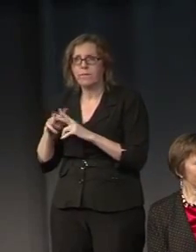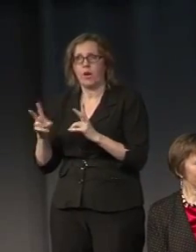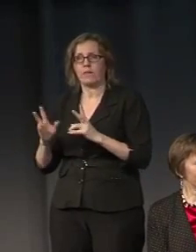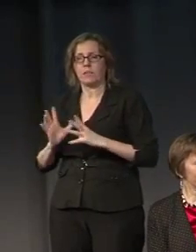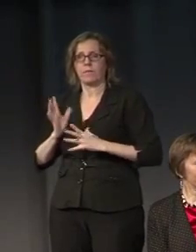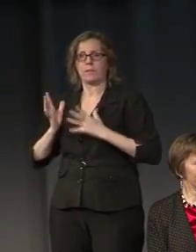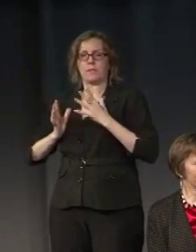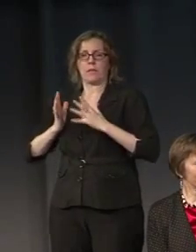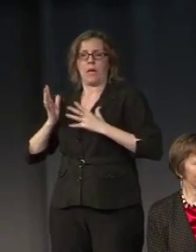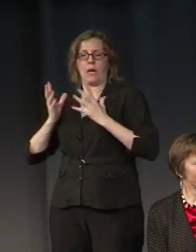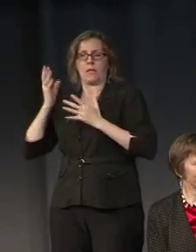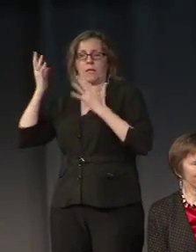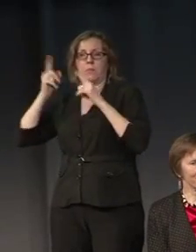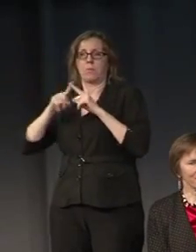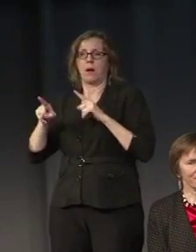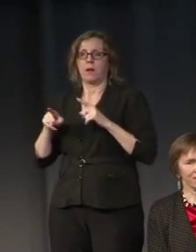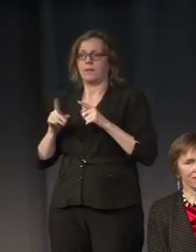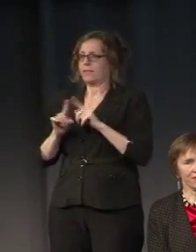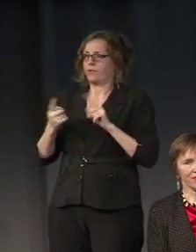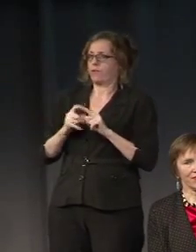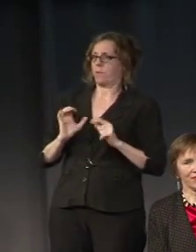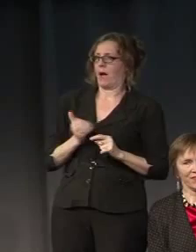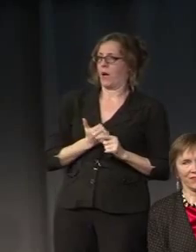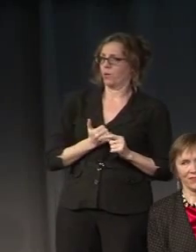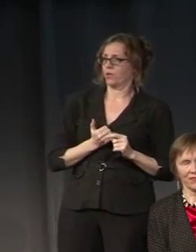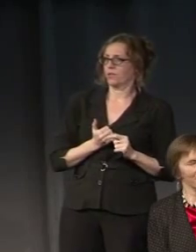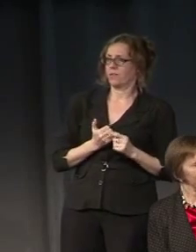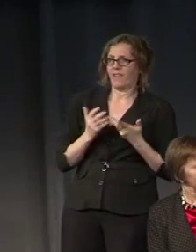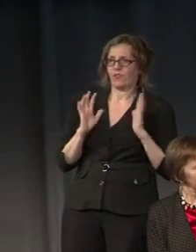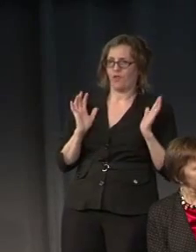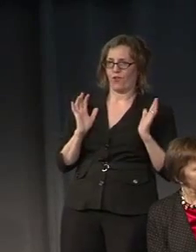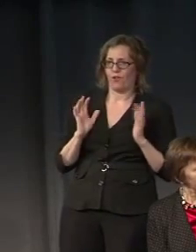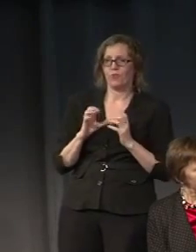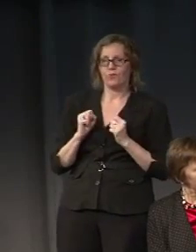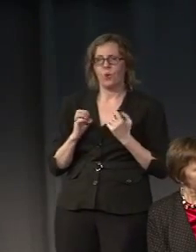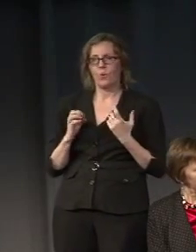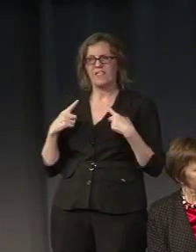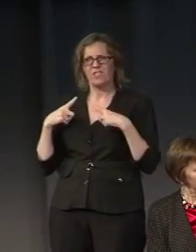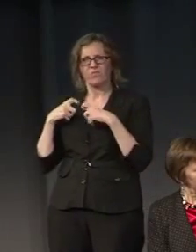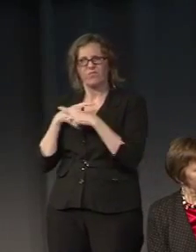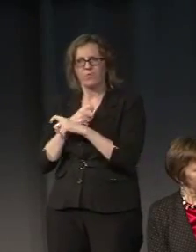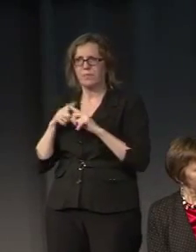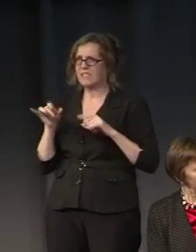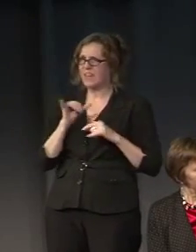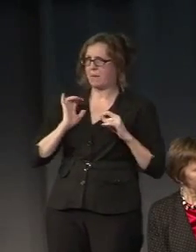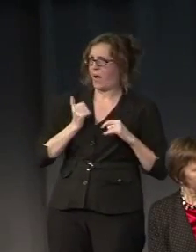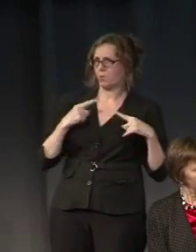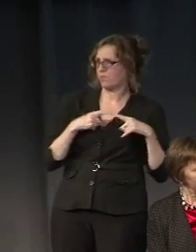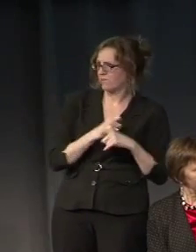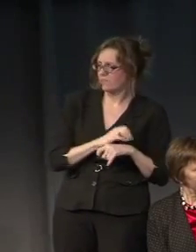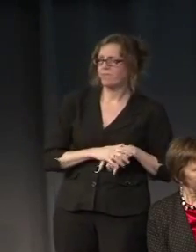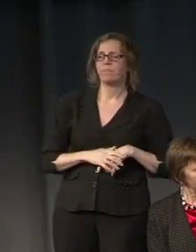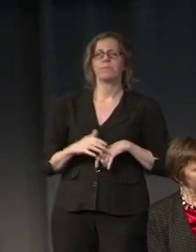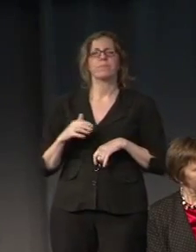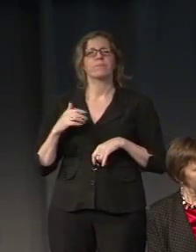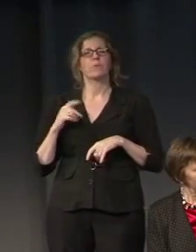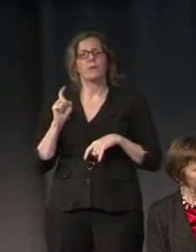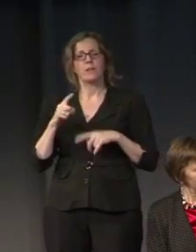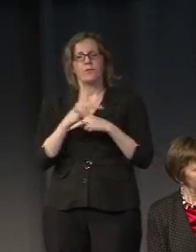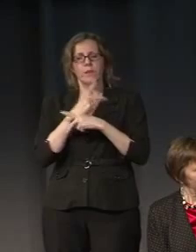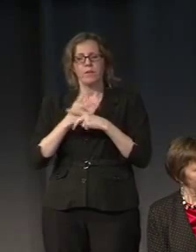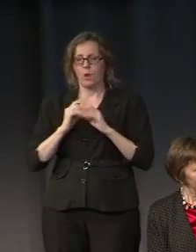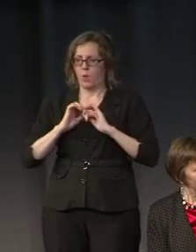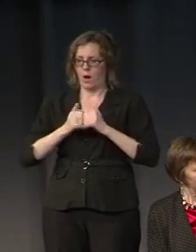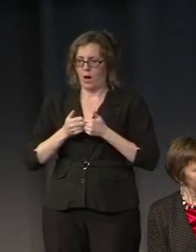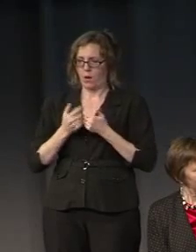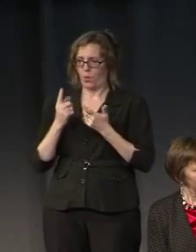And it's our challenge to try and figure out, using that contrast to figure out, well, what are the universal goals of this system, and